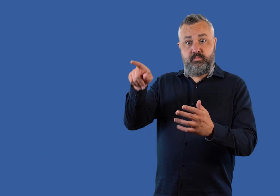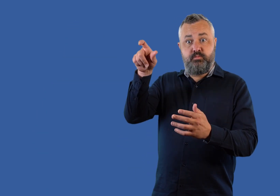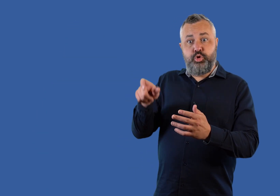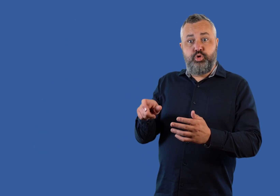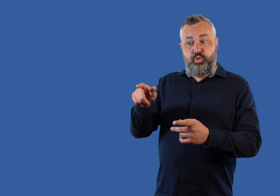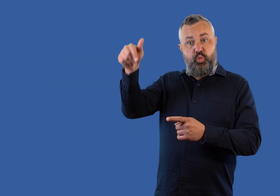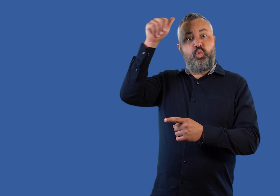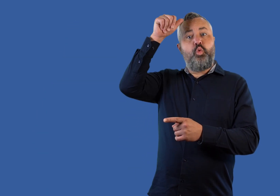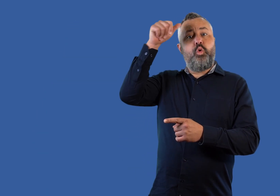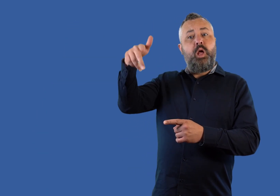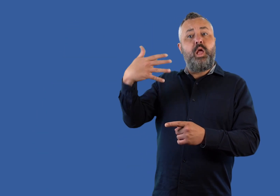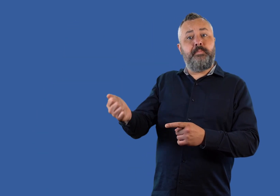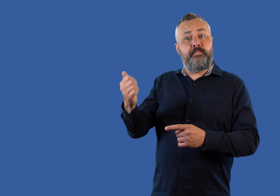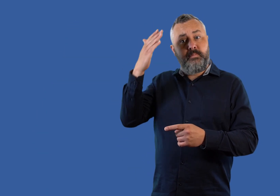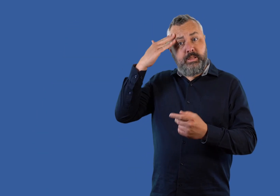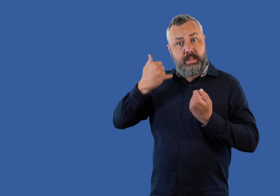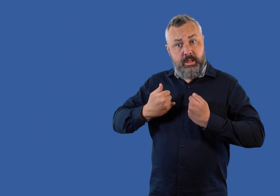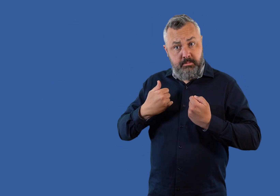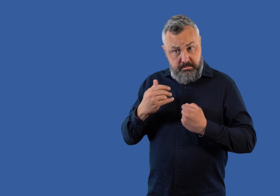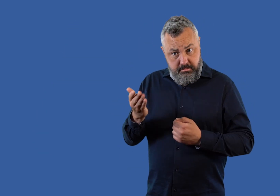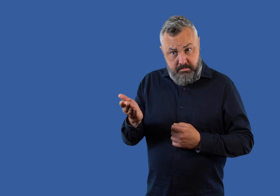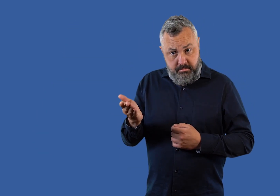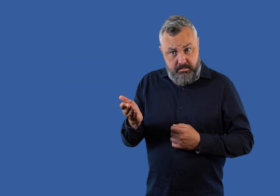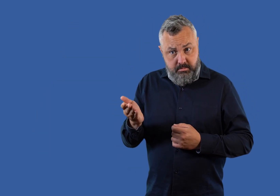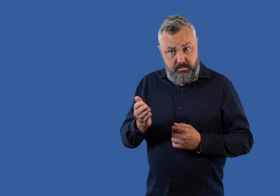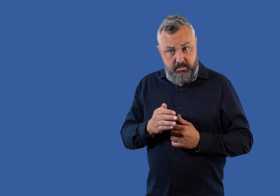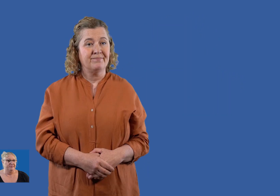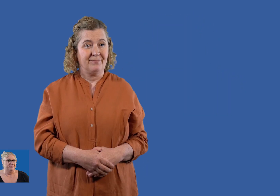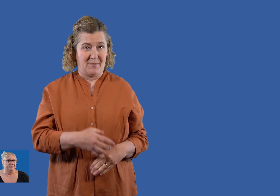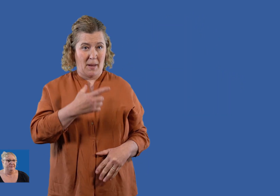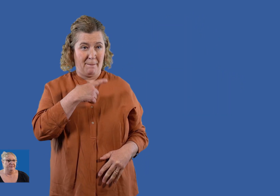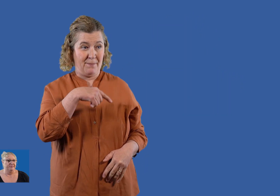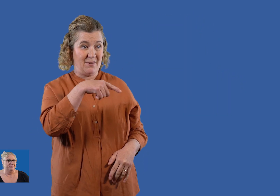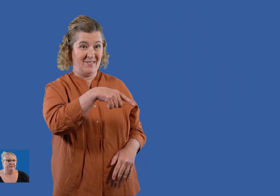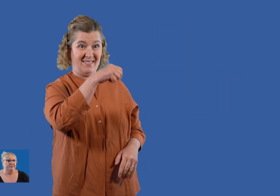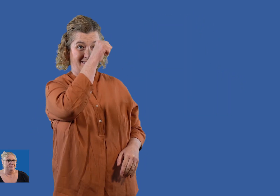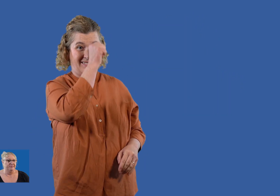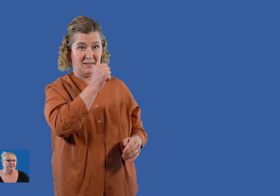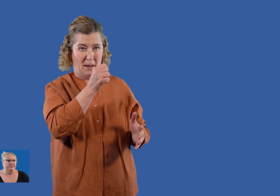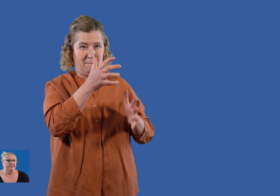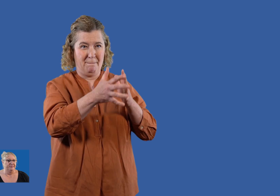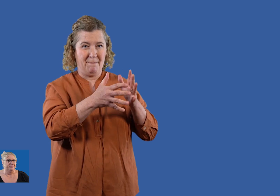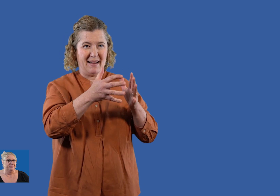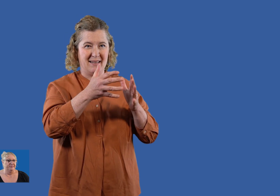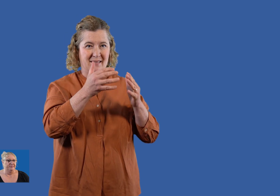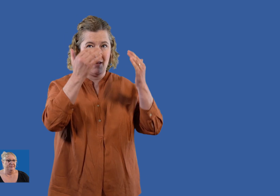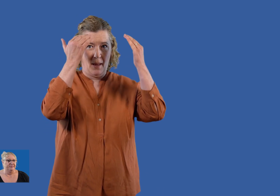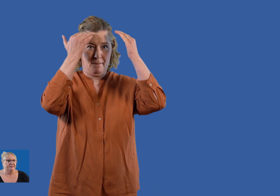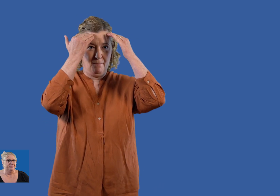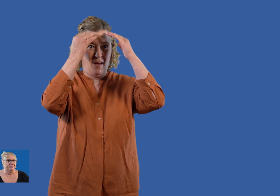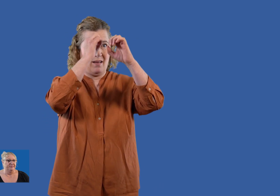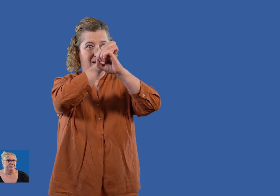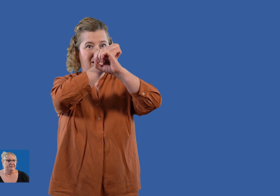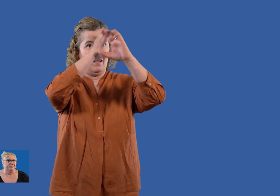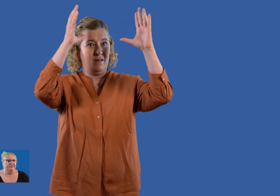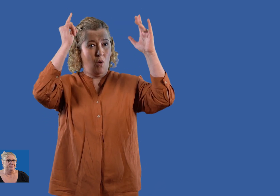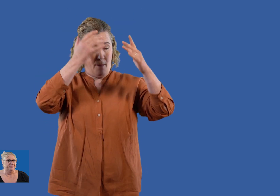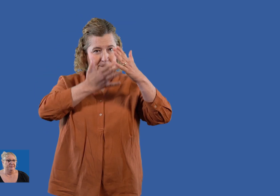So, is the person aware they have a mental illness? Schizophrenia is a disorder of thoughts, so perceptions and